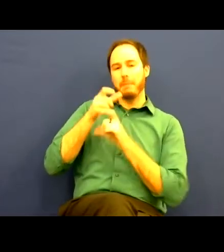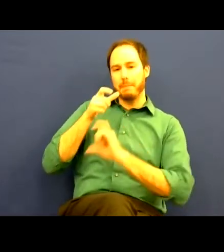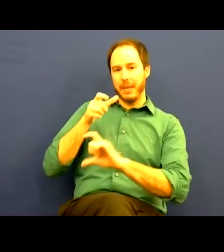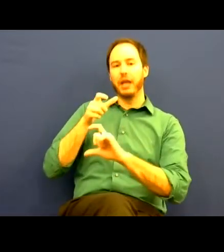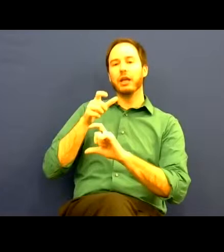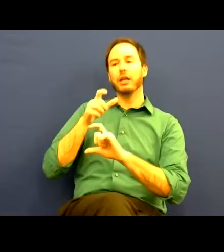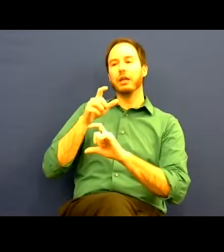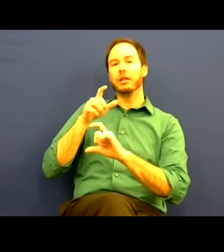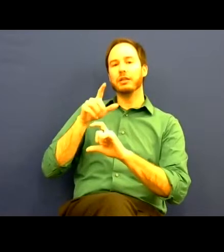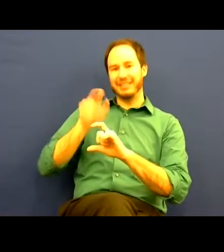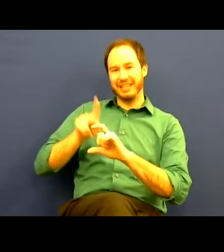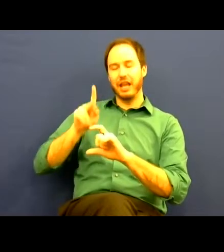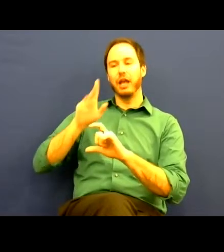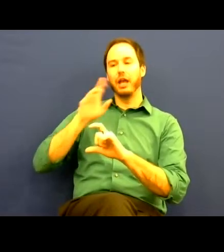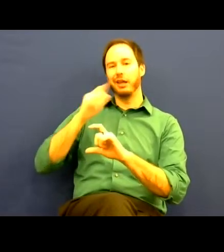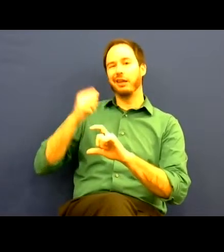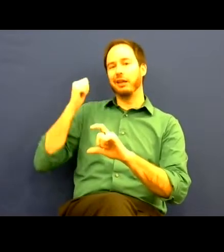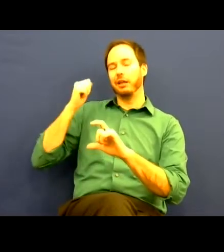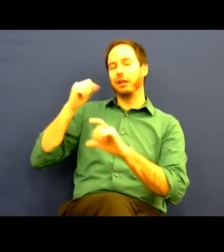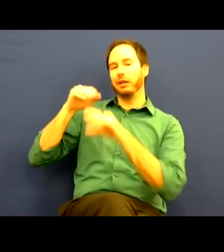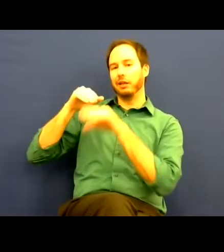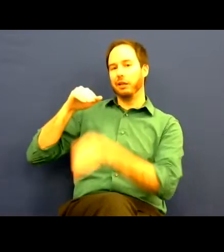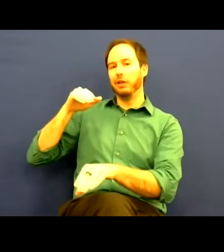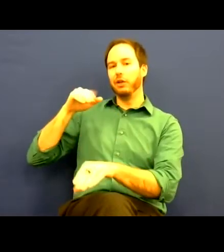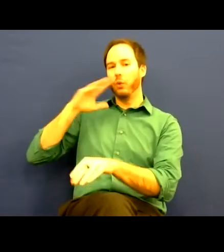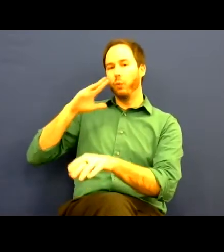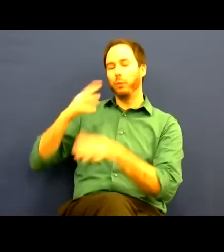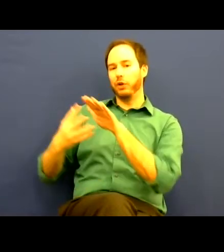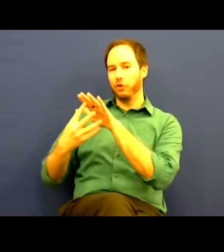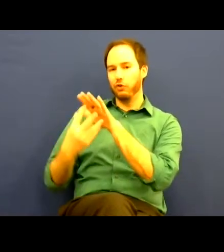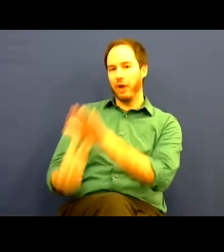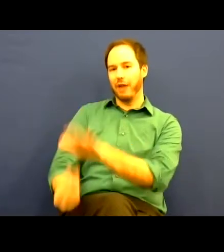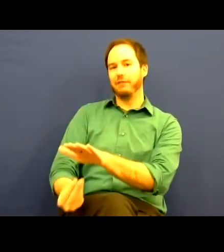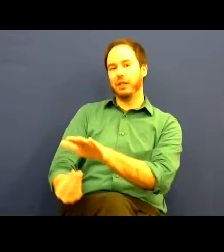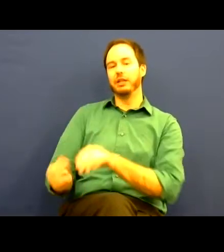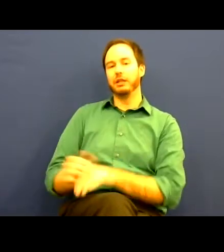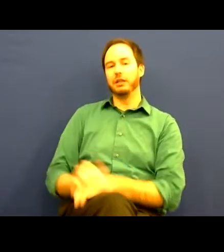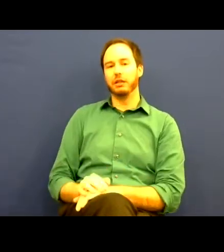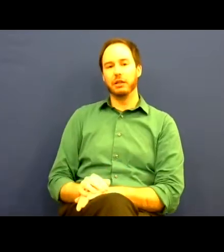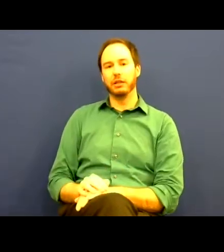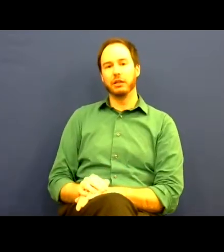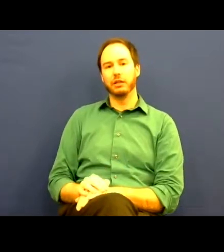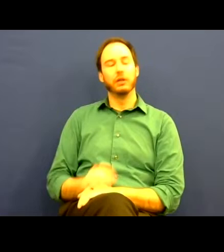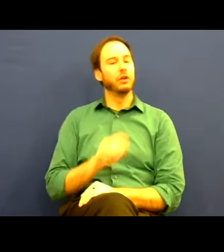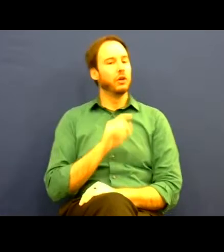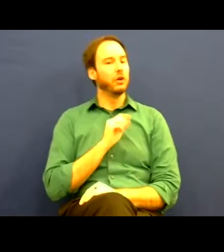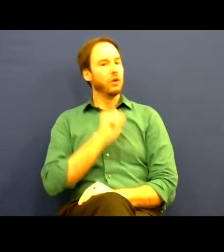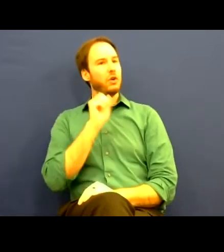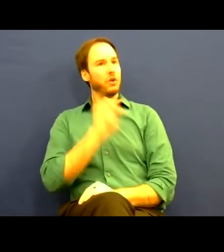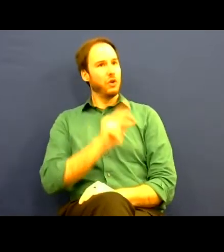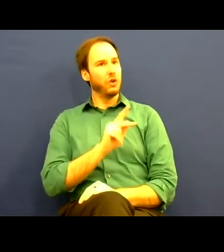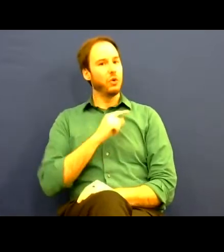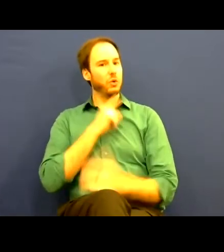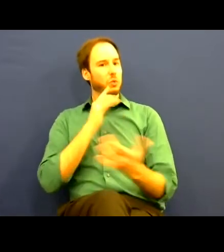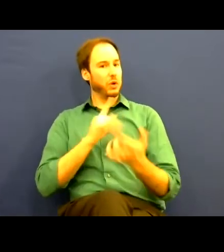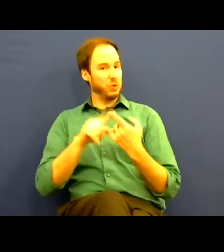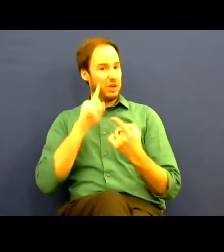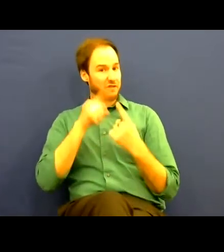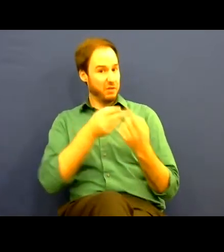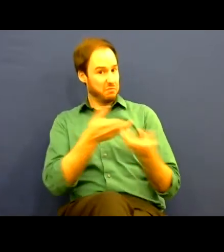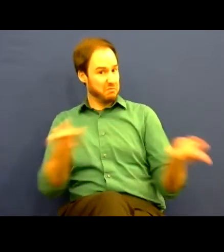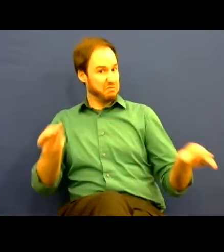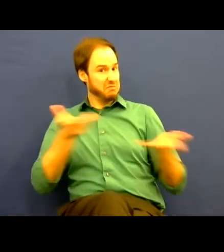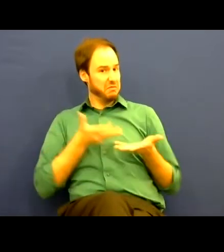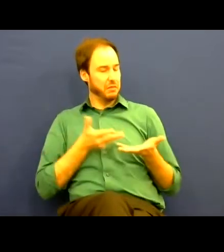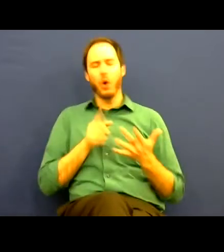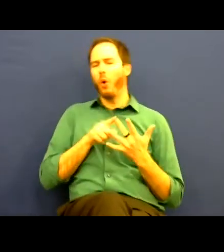up to the crest of the hill. And from Yeah. there, it's gravity downward. Okay, so we'll wait to hear from everybody. Yeah,